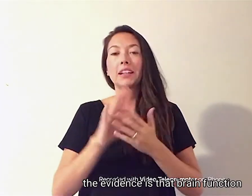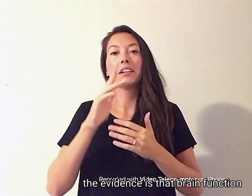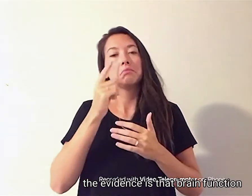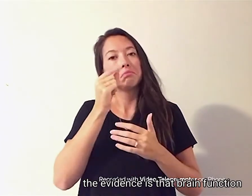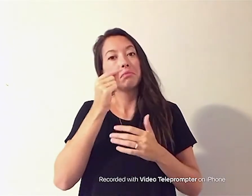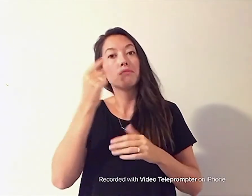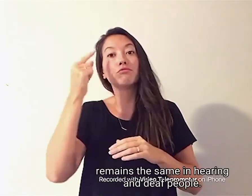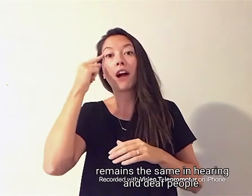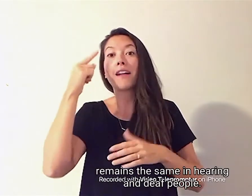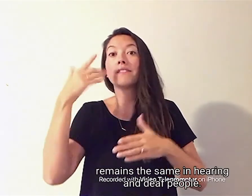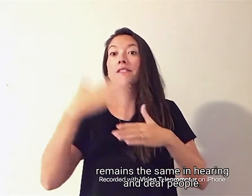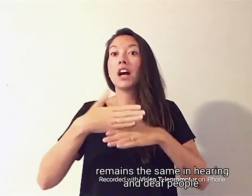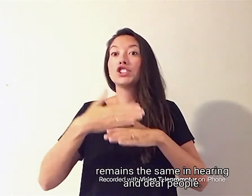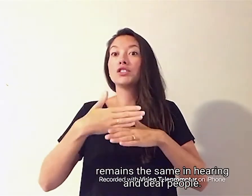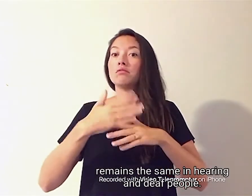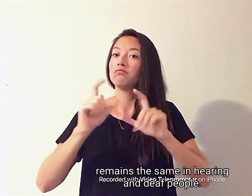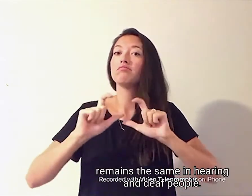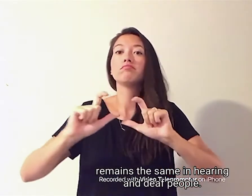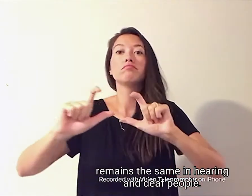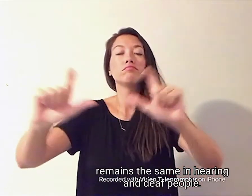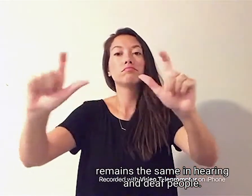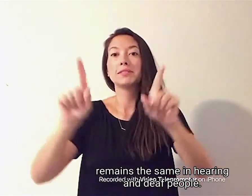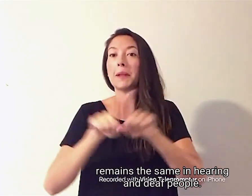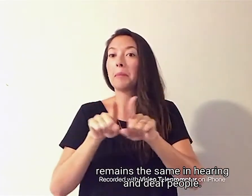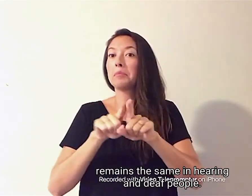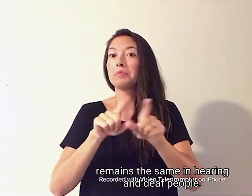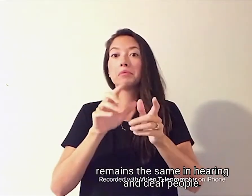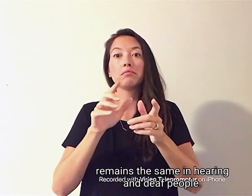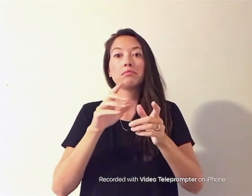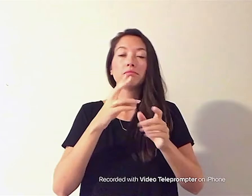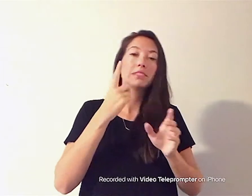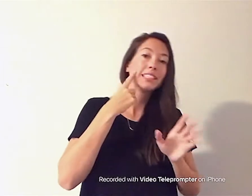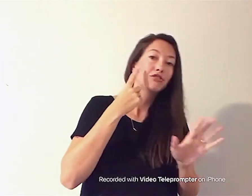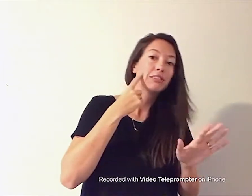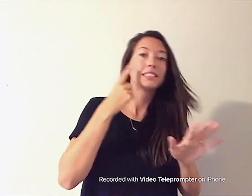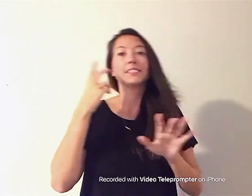function remains the same in hearing and deaf people.